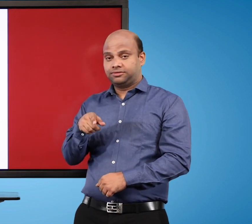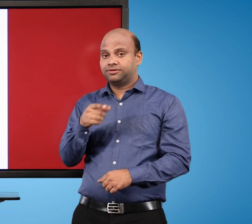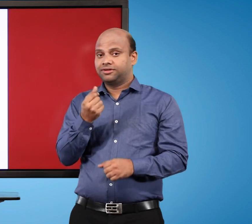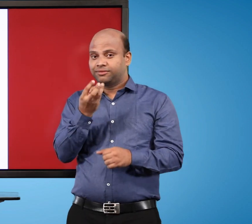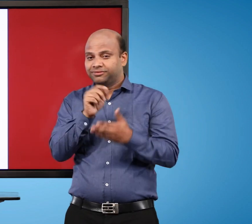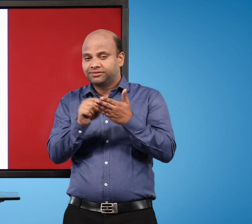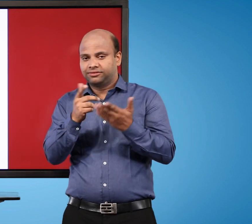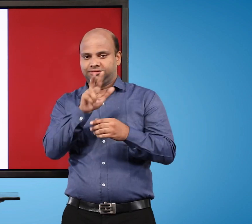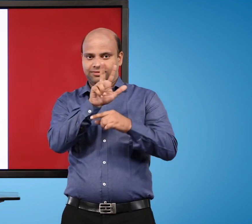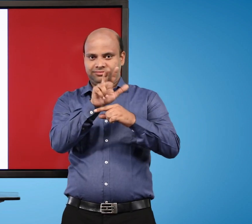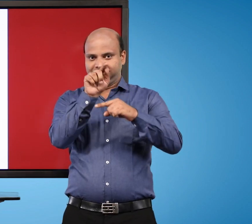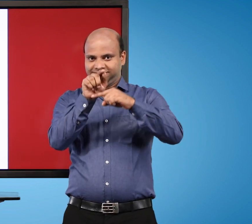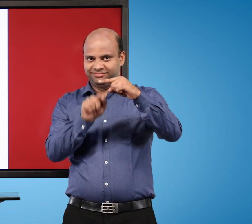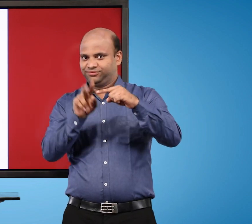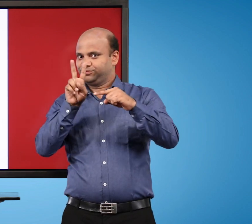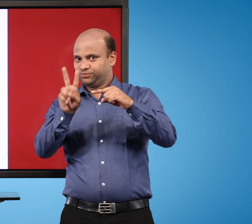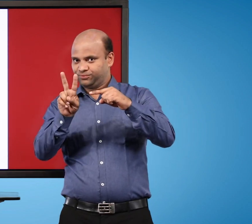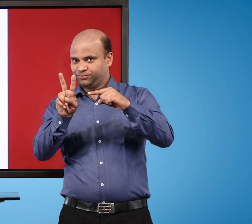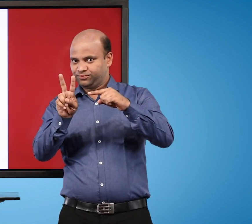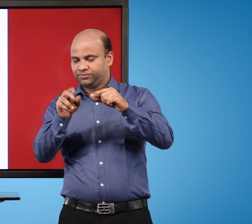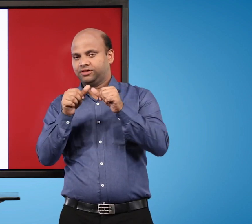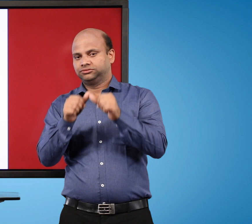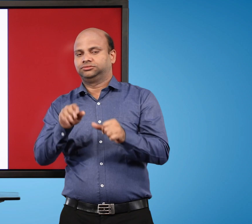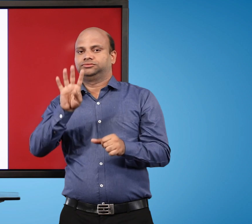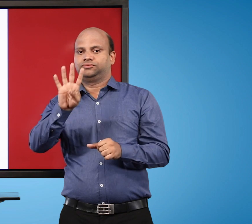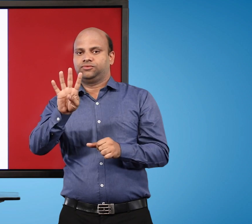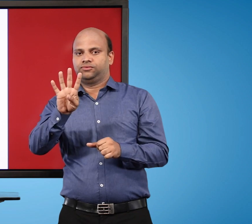So we write 8 divided by 2 is equal to 4.